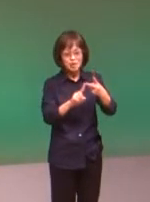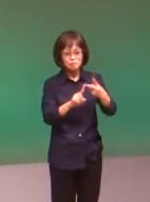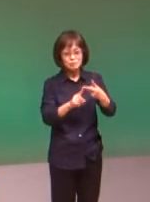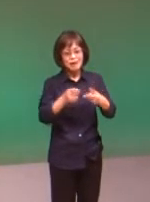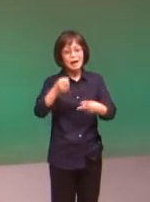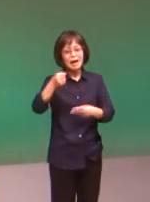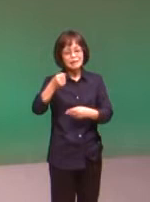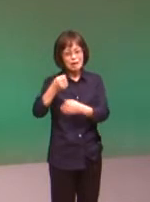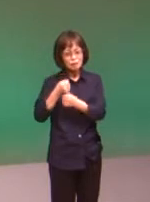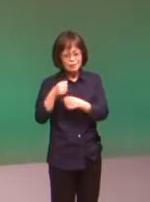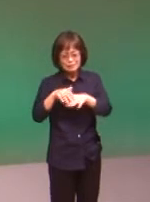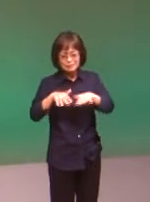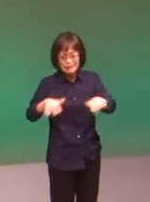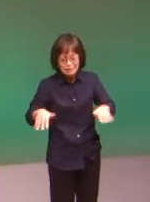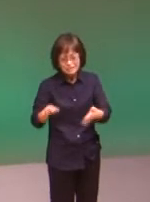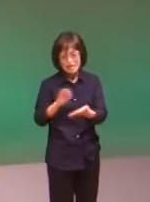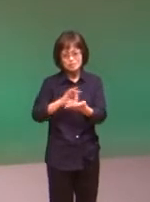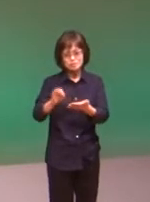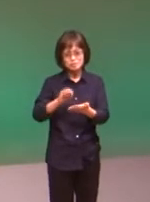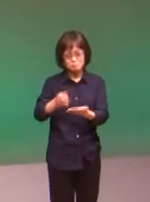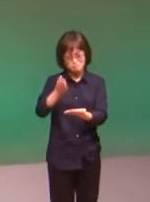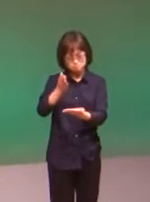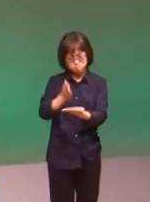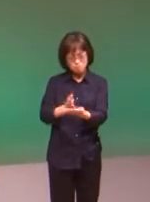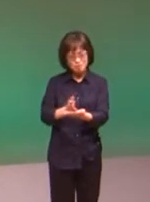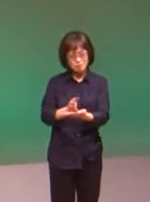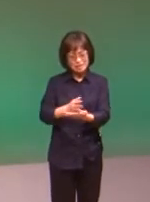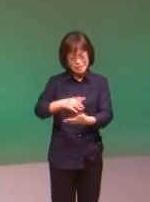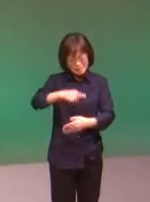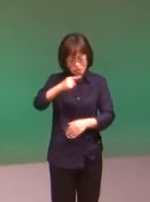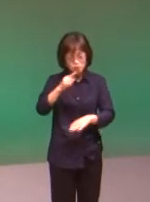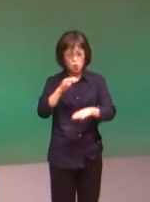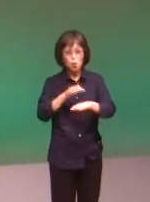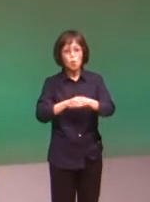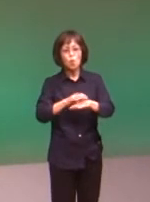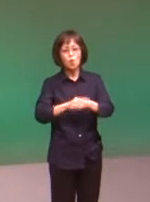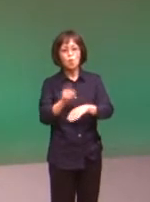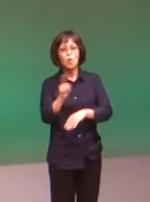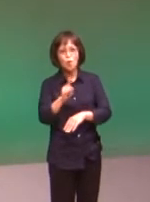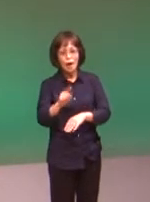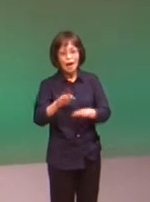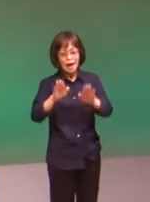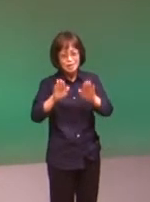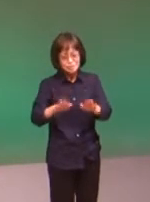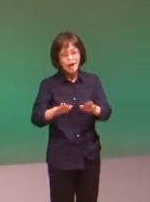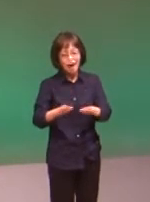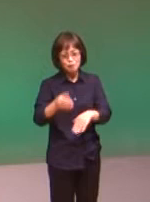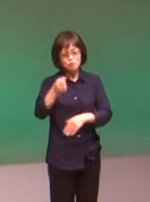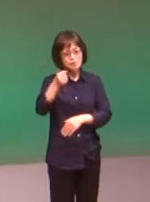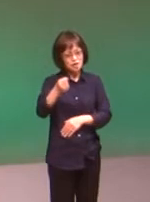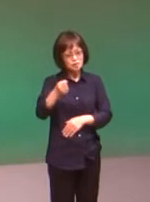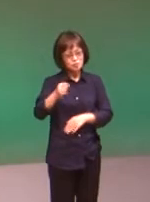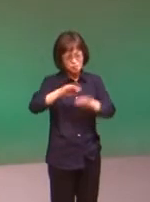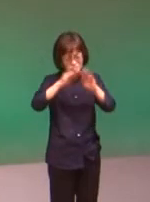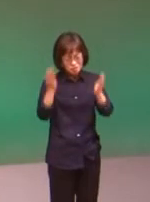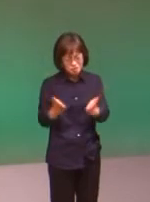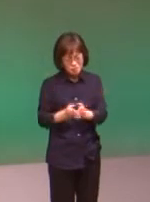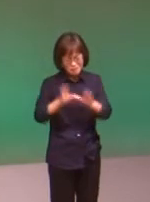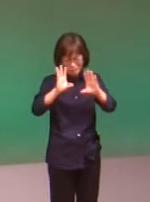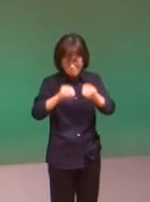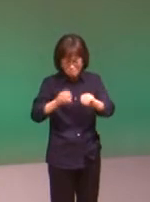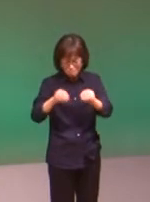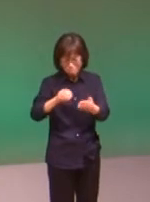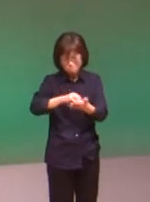says that the only sure way to prevent the spread and use of nuclear weapons is to